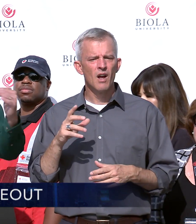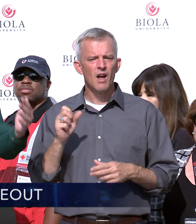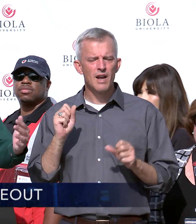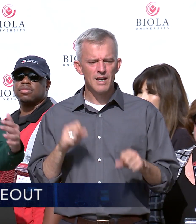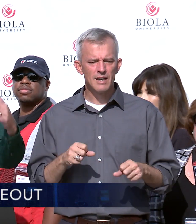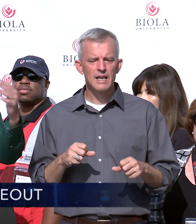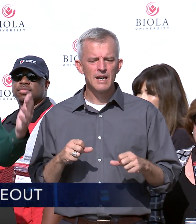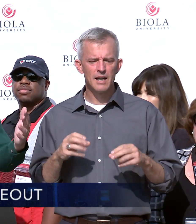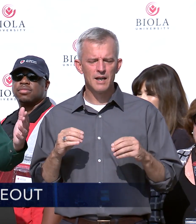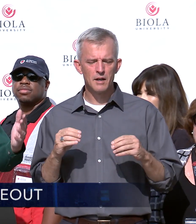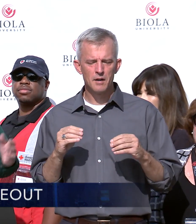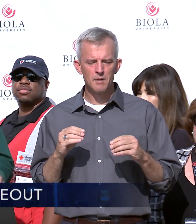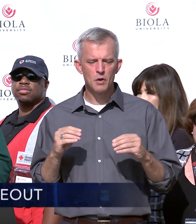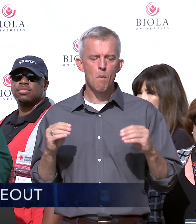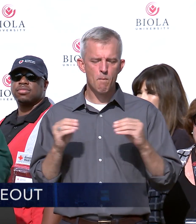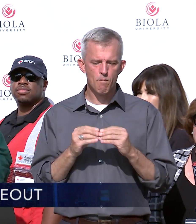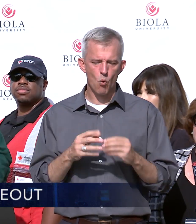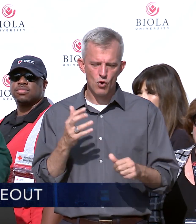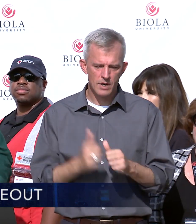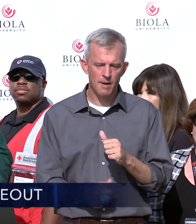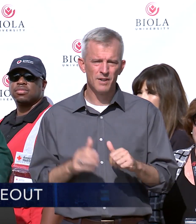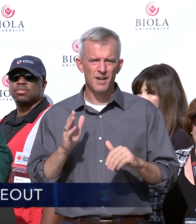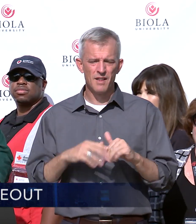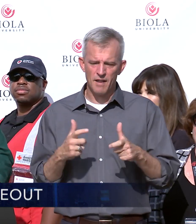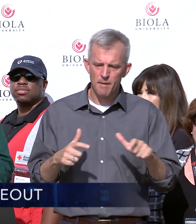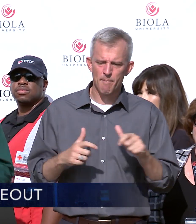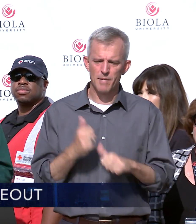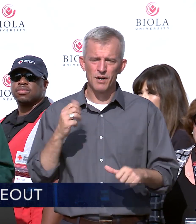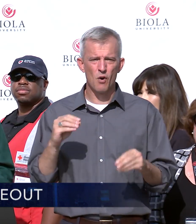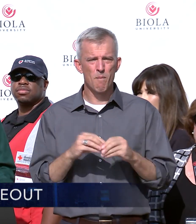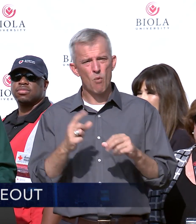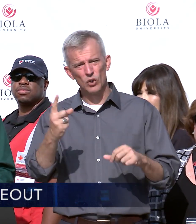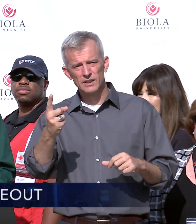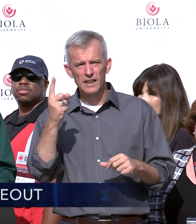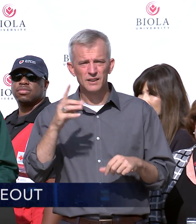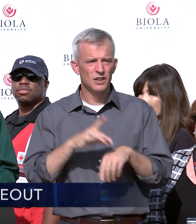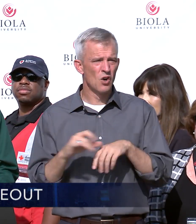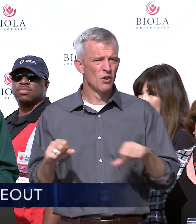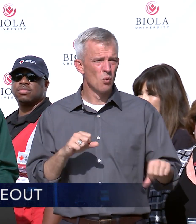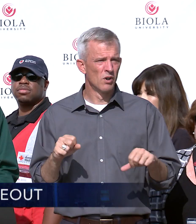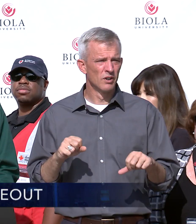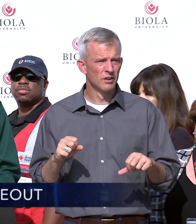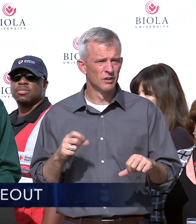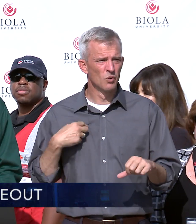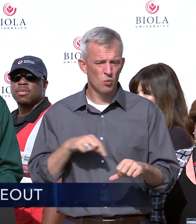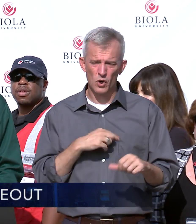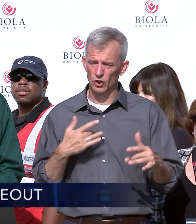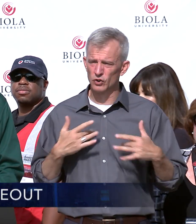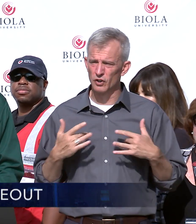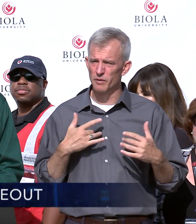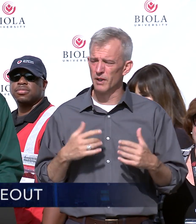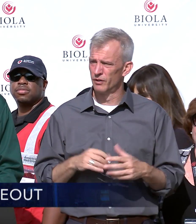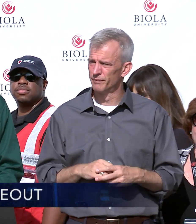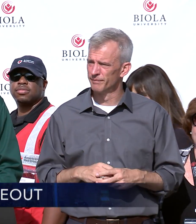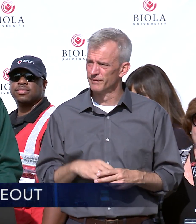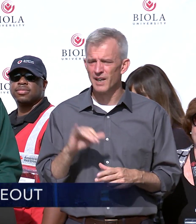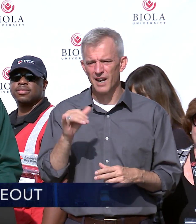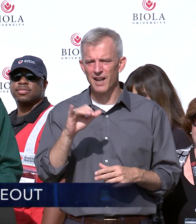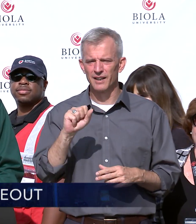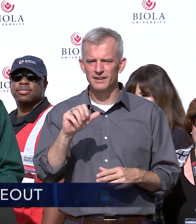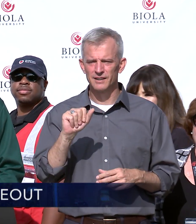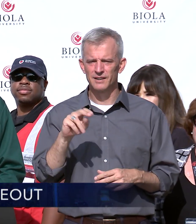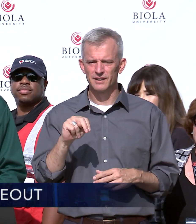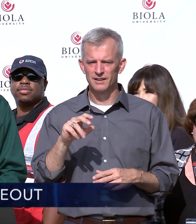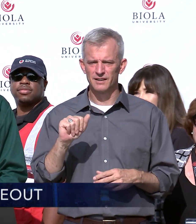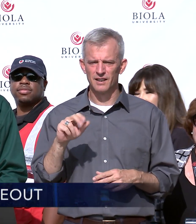than the more distant, bigger earthquake that we also are concerned about, like a big one on the San Andreas Fault. But as you just